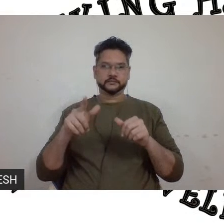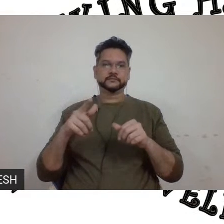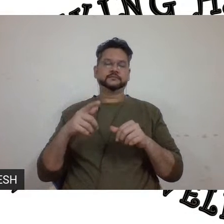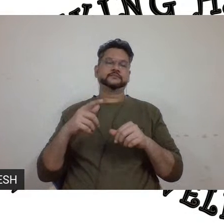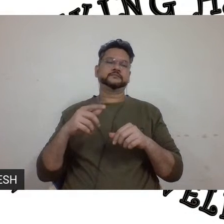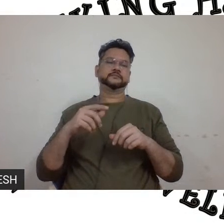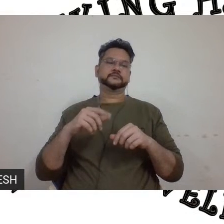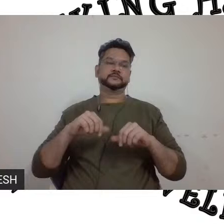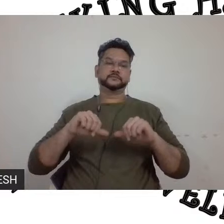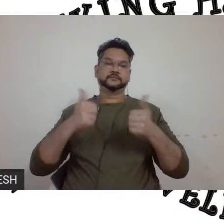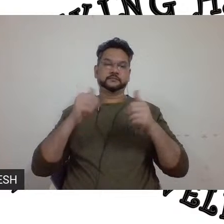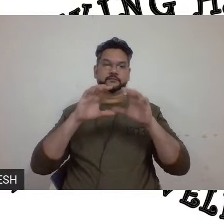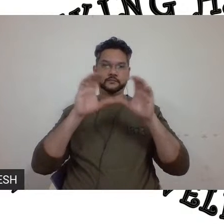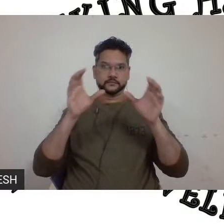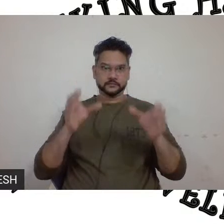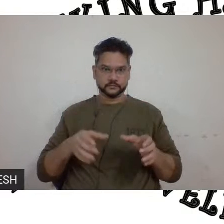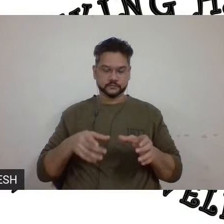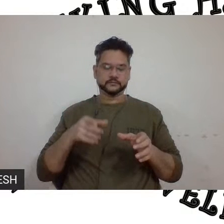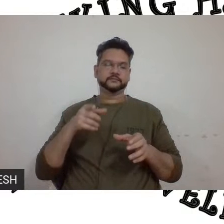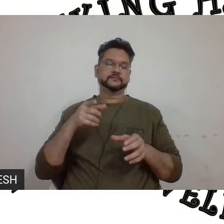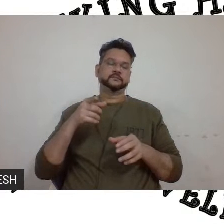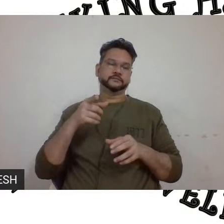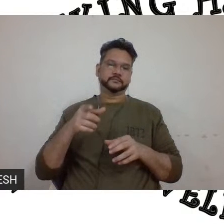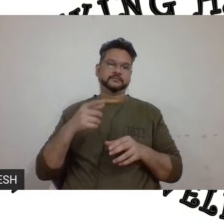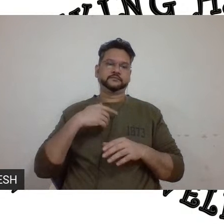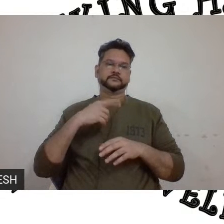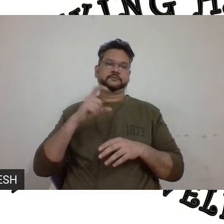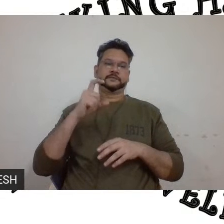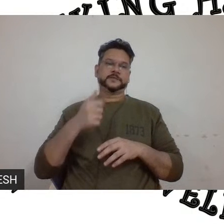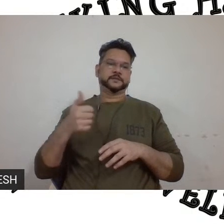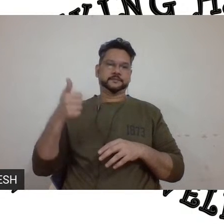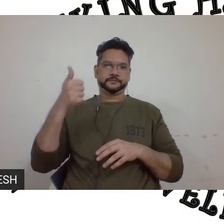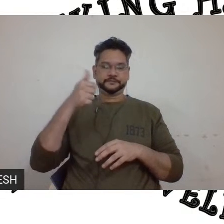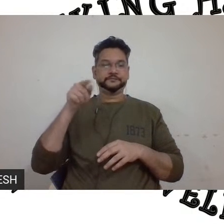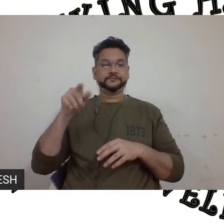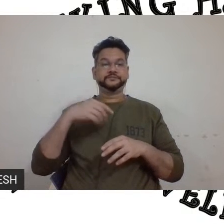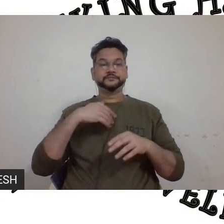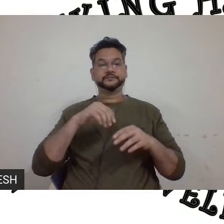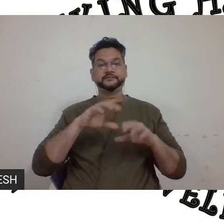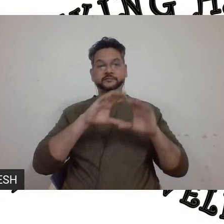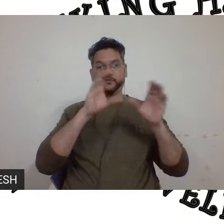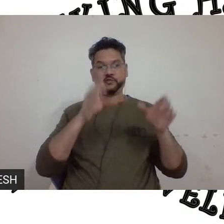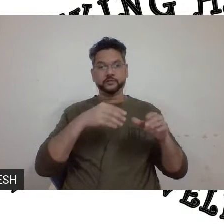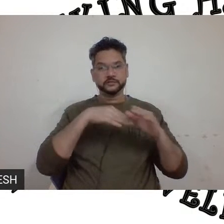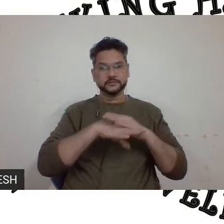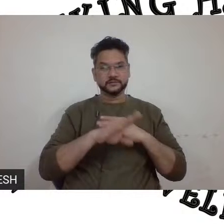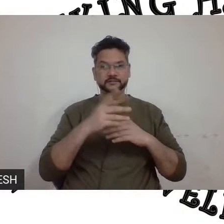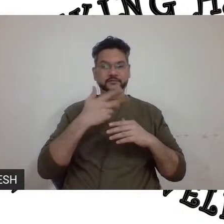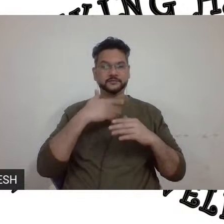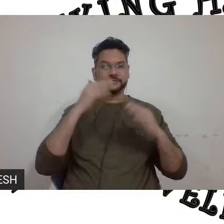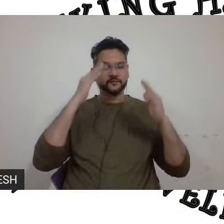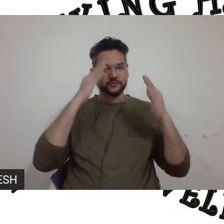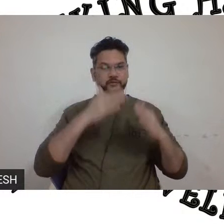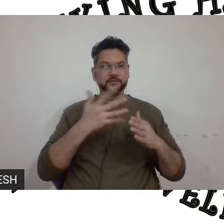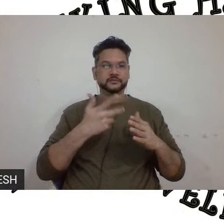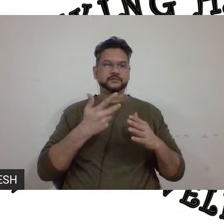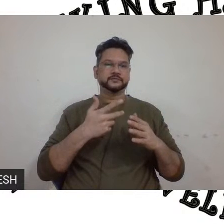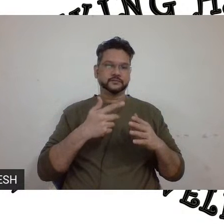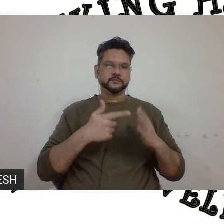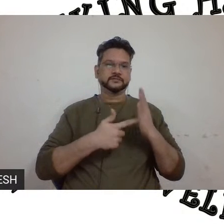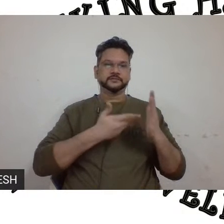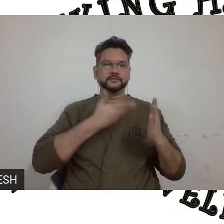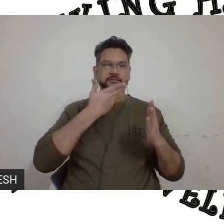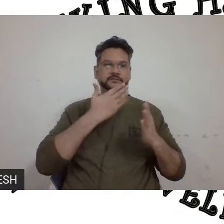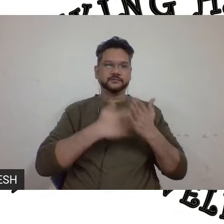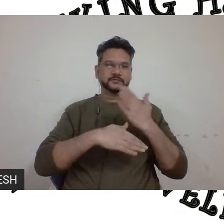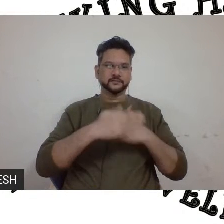Winvinia Foundation, we focus on training persons with disabilities in various skills, and